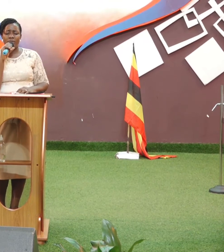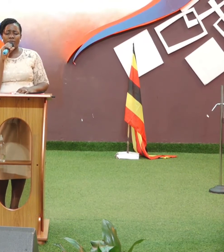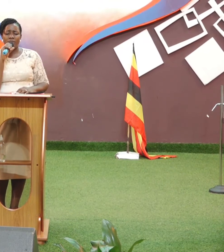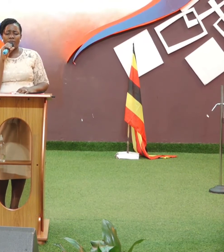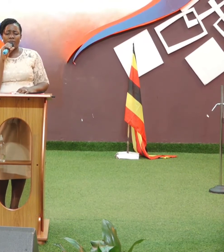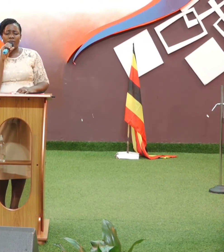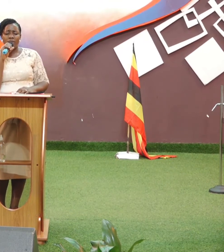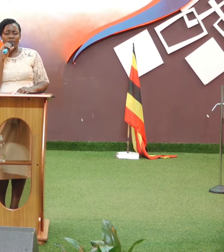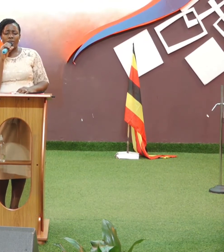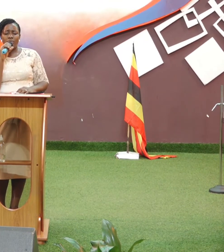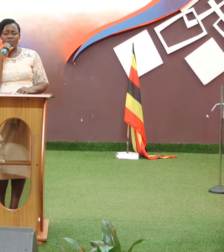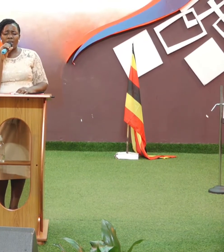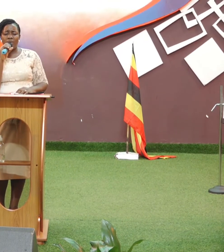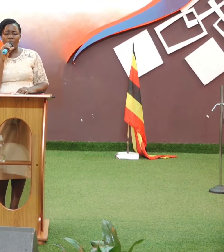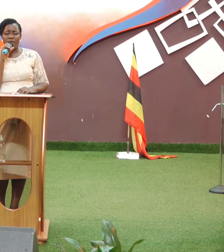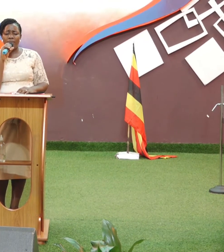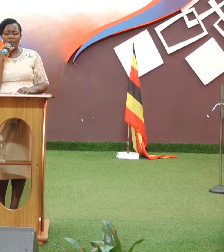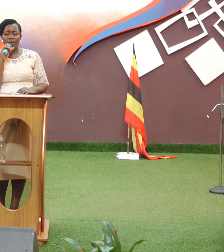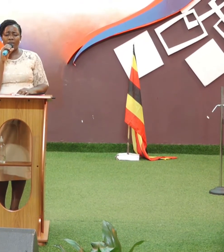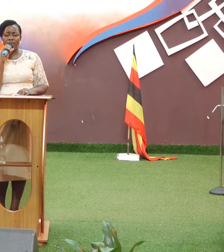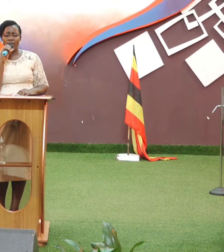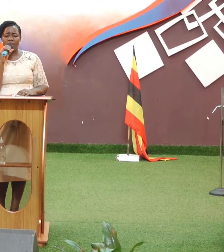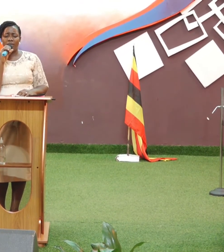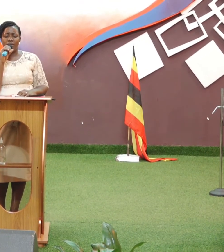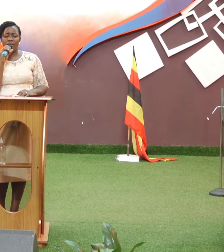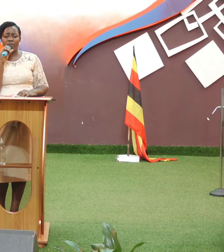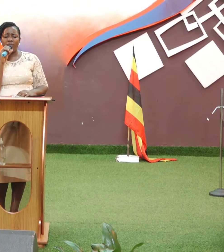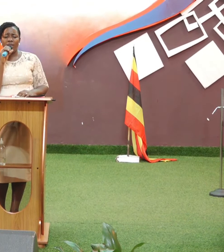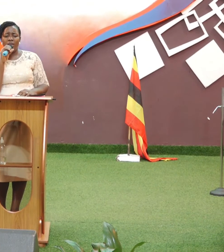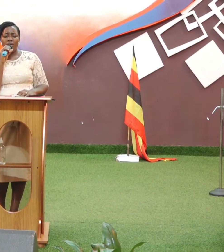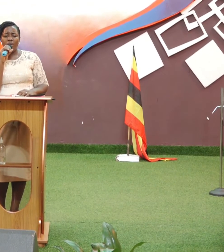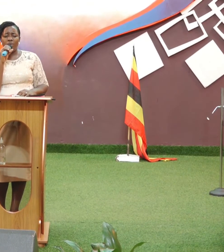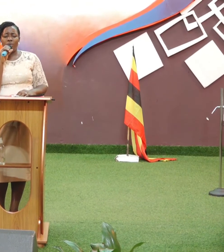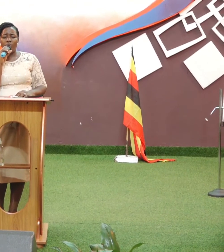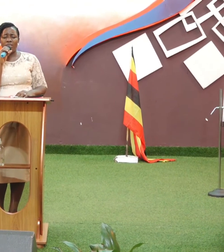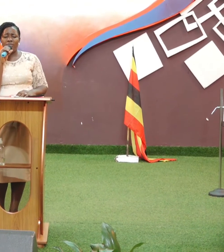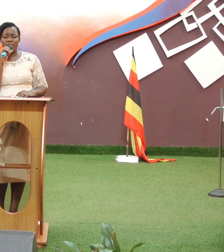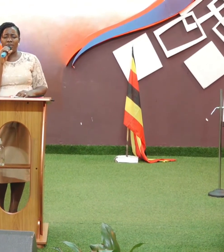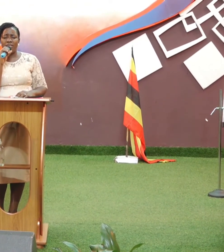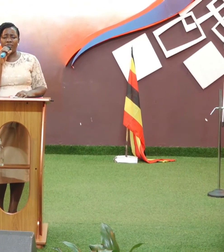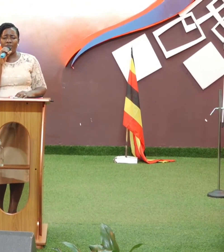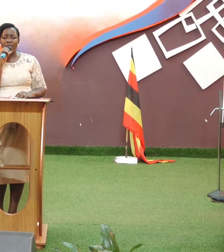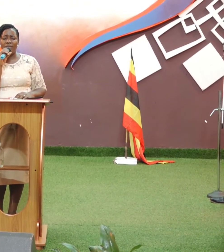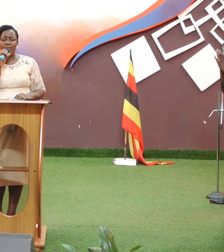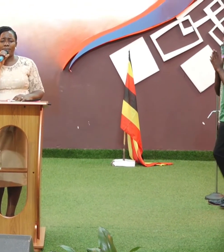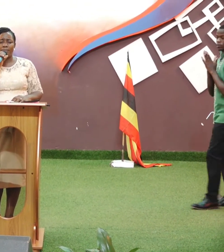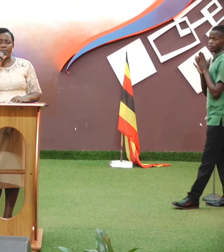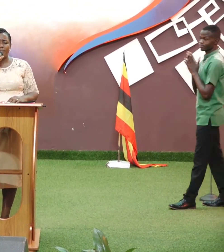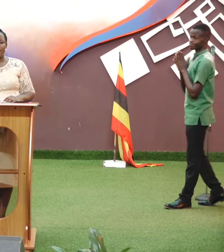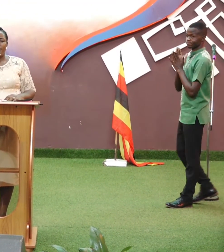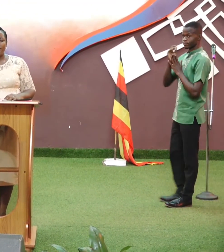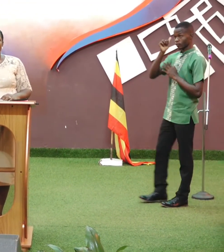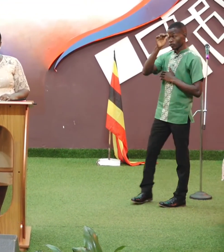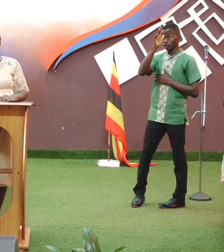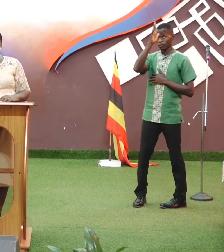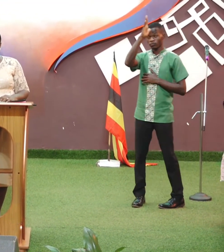Your blood, Jesus. Omusaigom kama. Your blood, Lord. Gulongo semiti majafe. Purifies